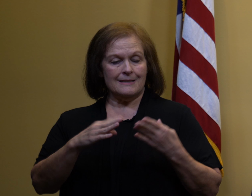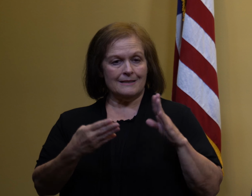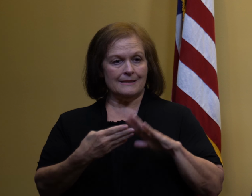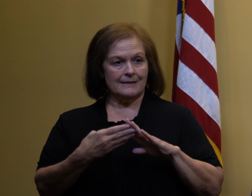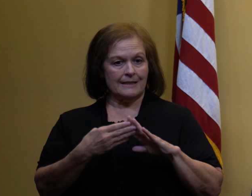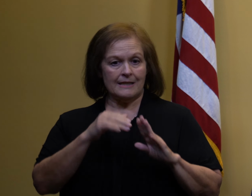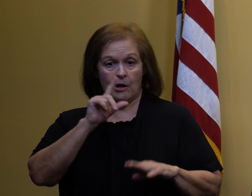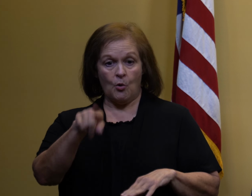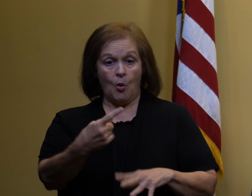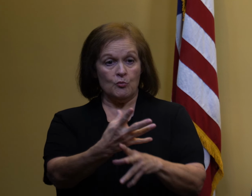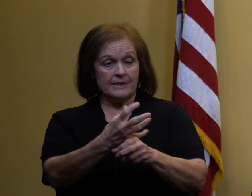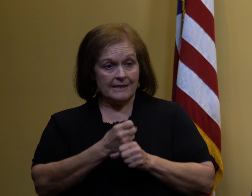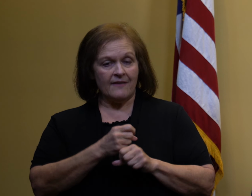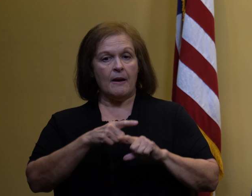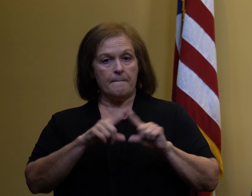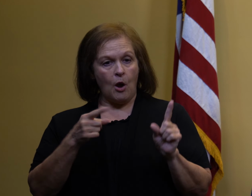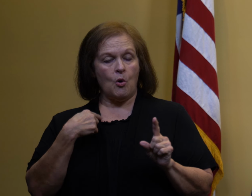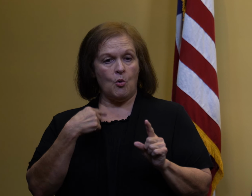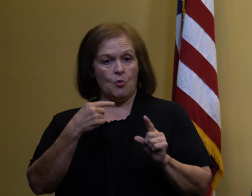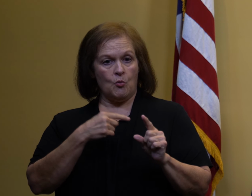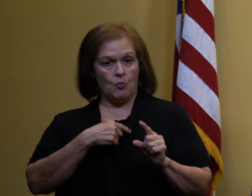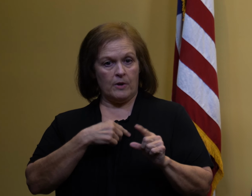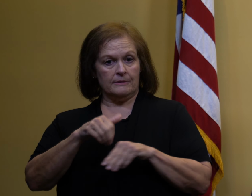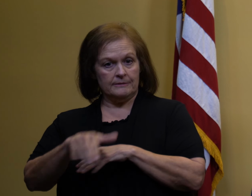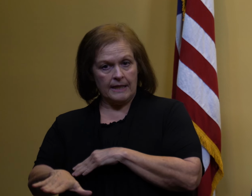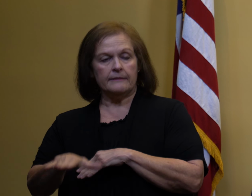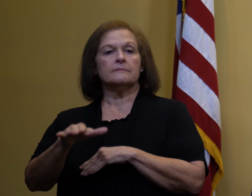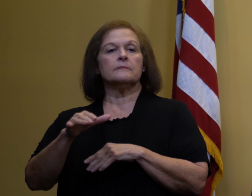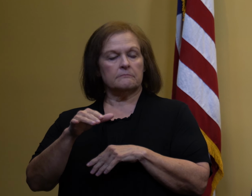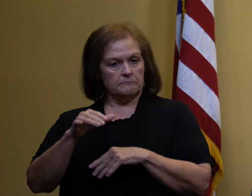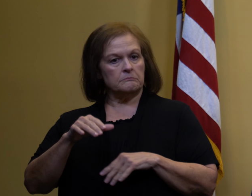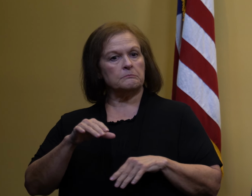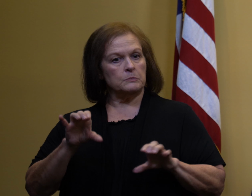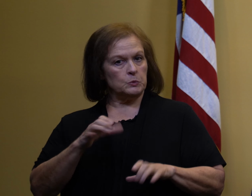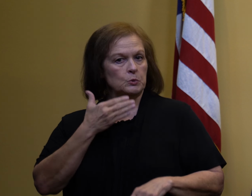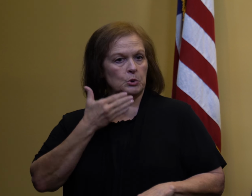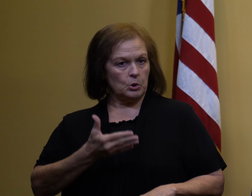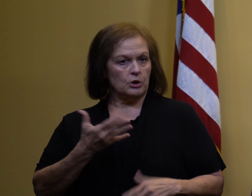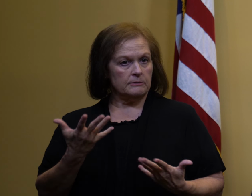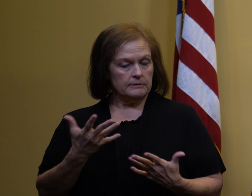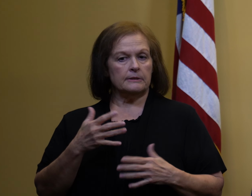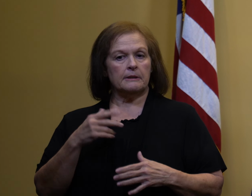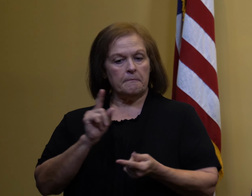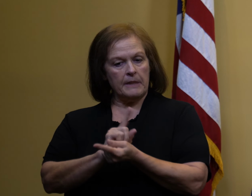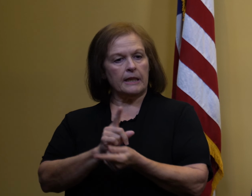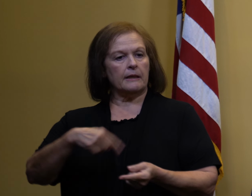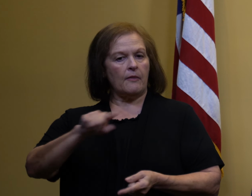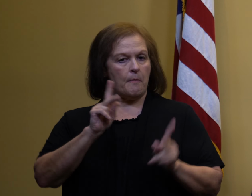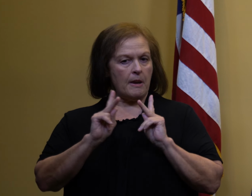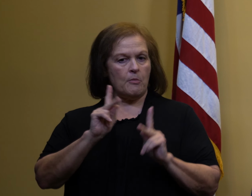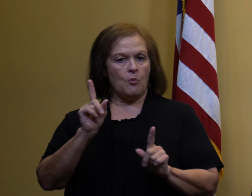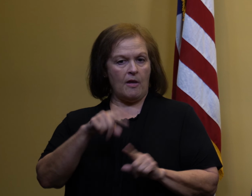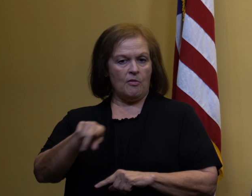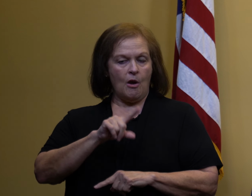not only received, but that we deployed are being utilized effectively. And again, it's meeting our folks where they